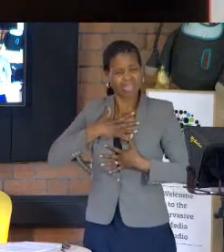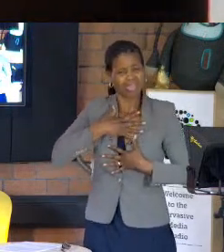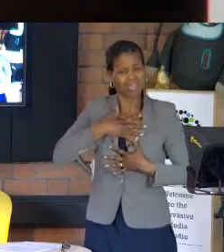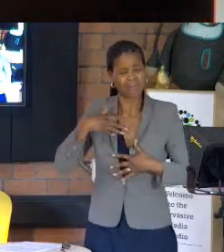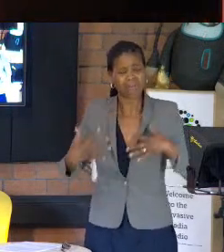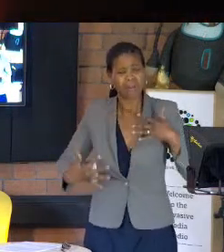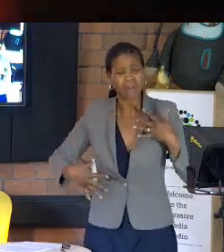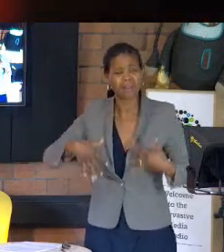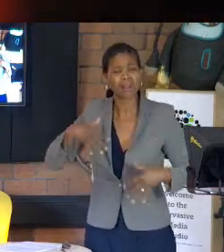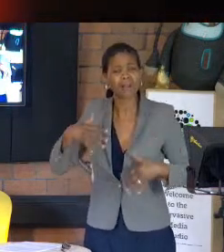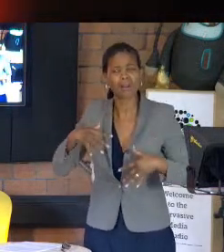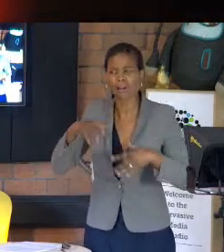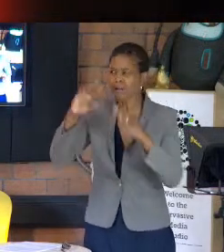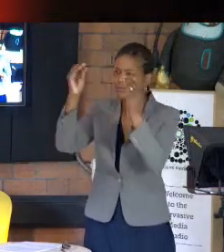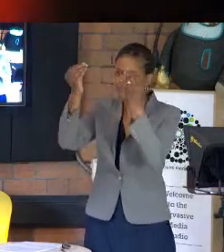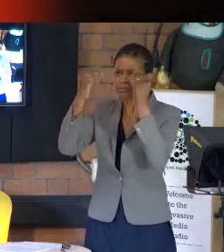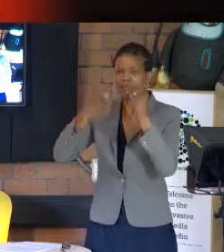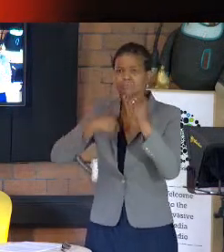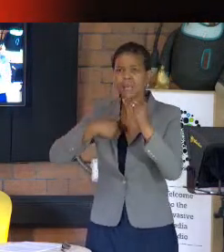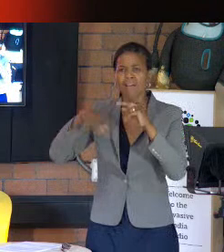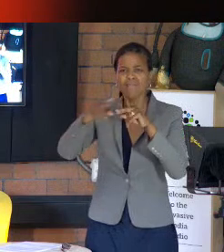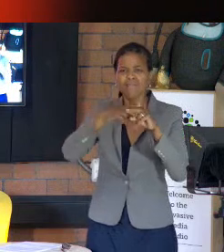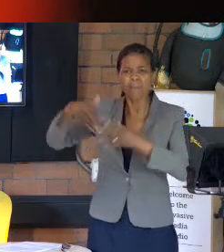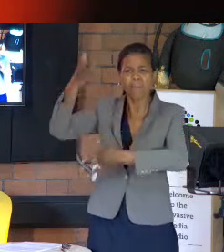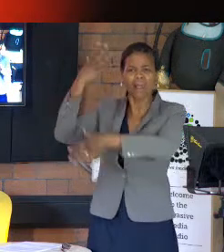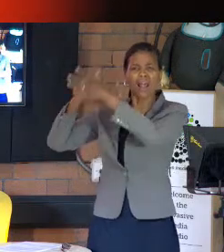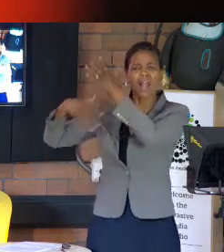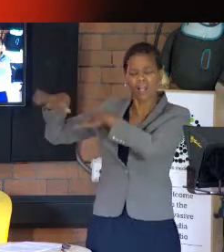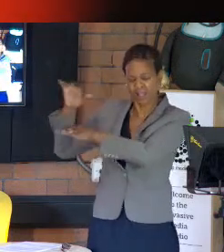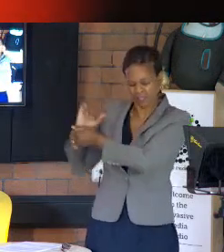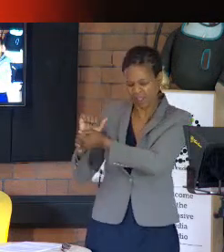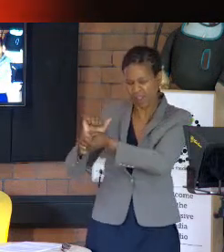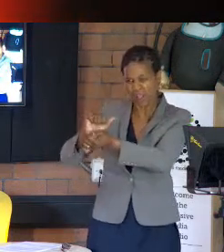me my ancestors were slaves with no name.